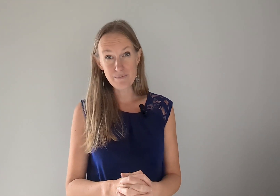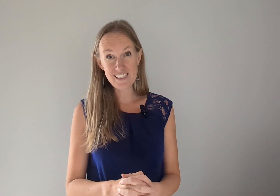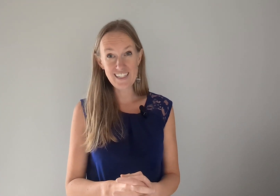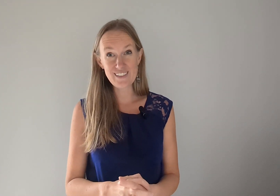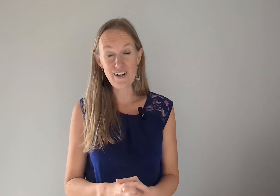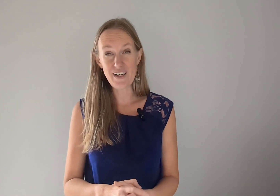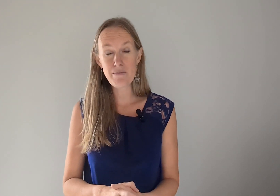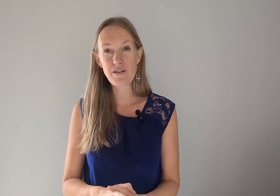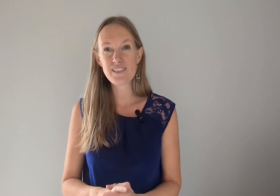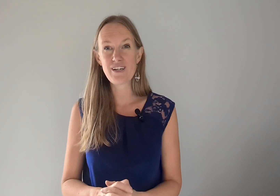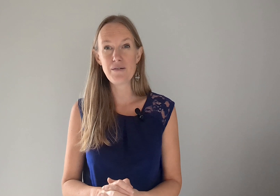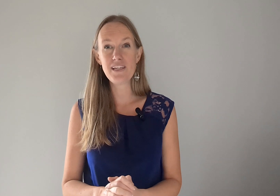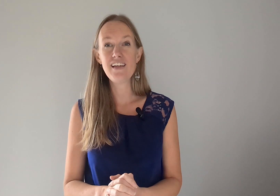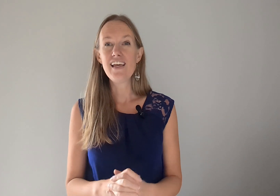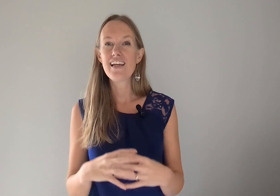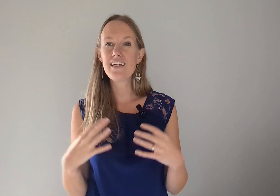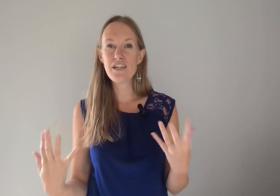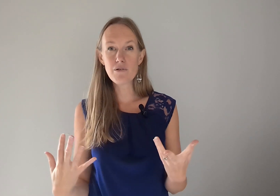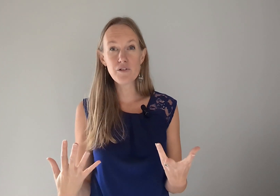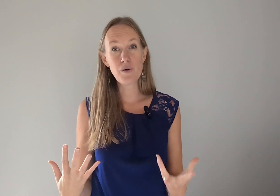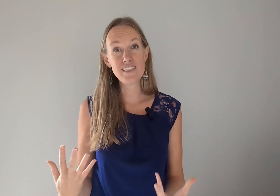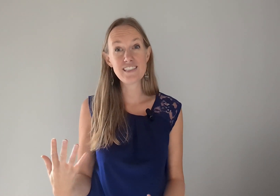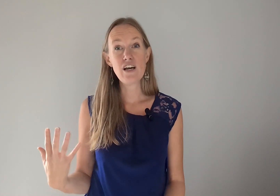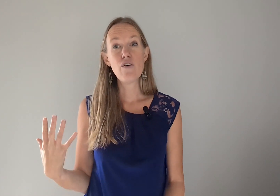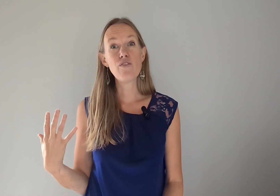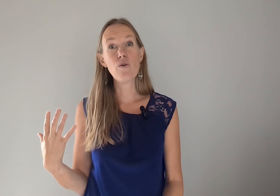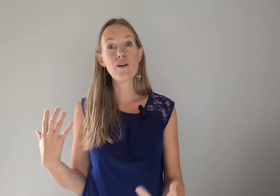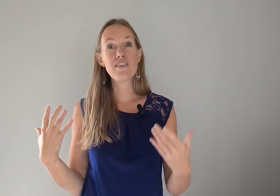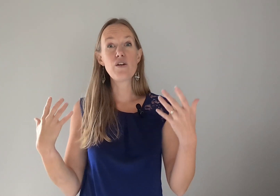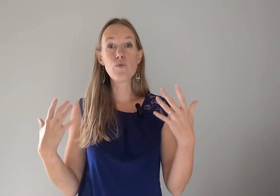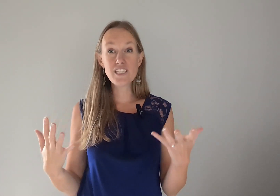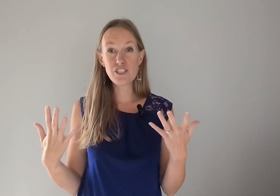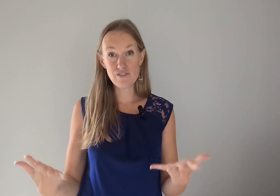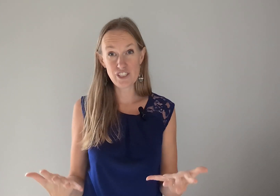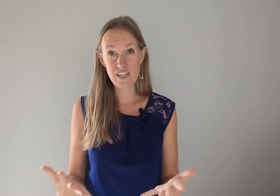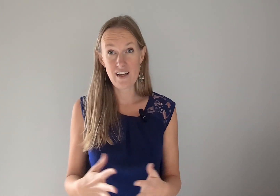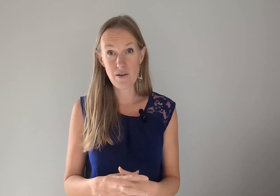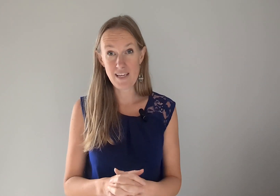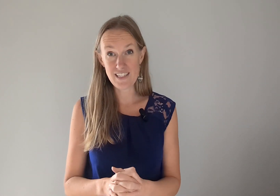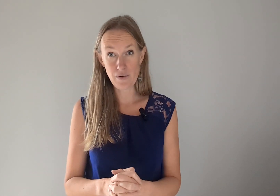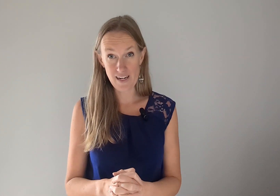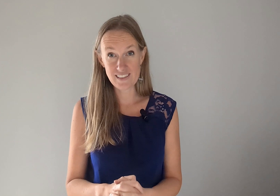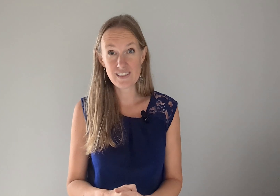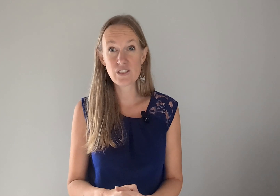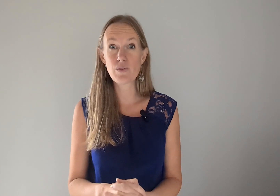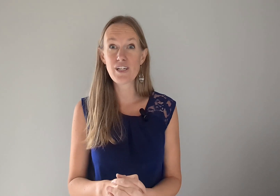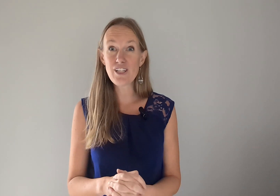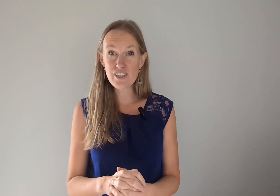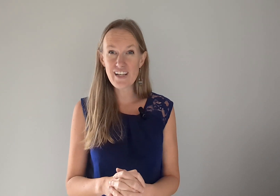My Chains Are Gone by Chris Tomlin, and I had a number of requests for the original version of Amazing Grace. So we're going to learn how